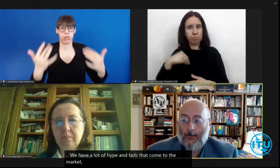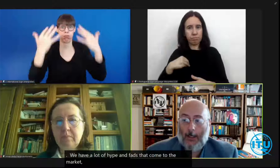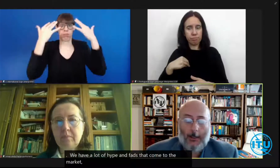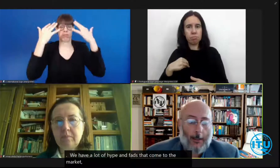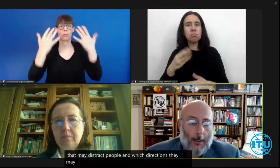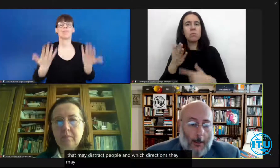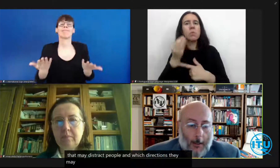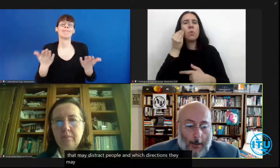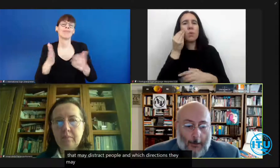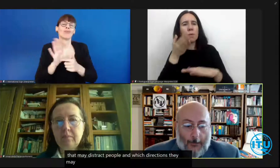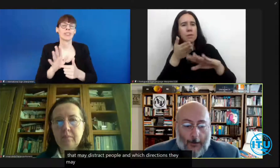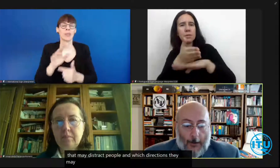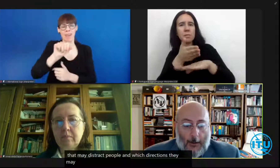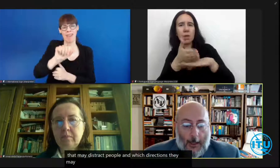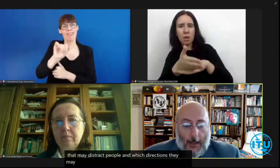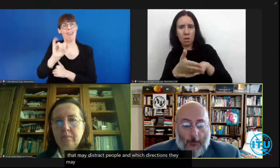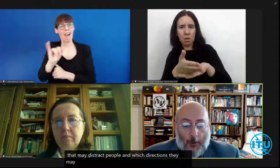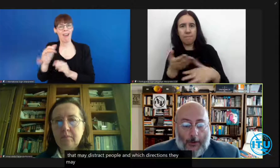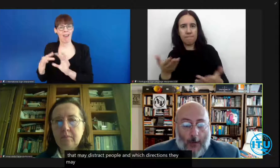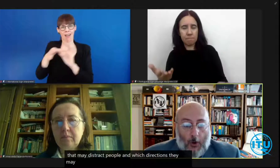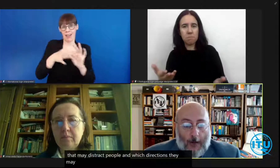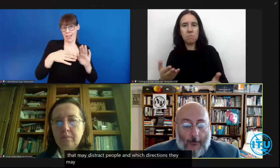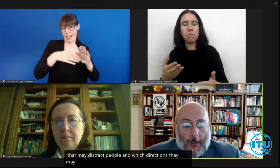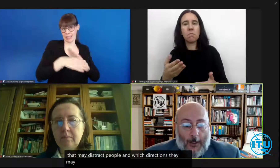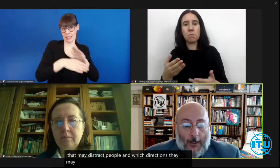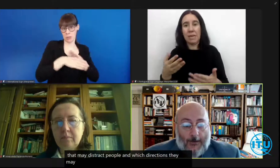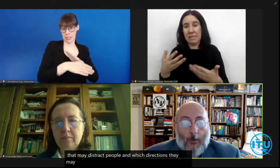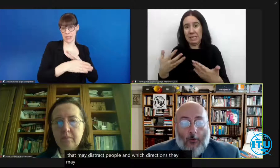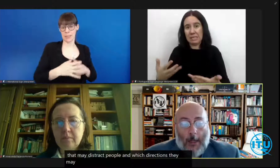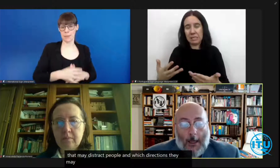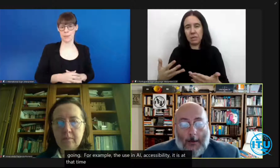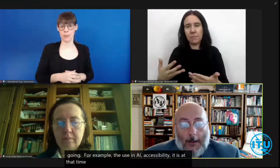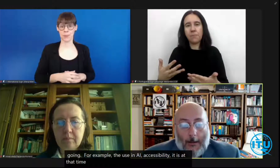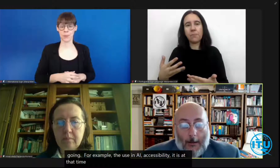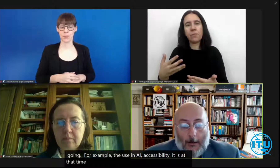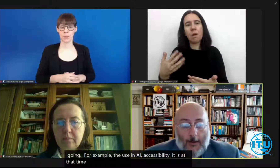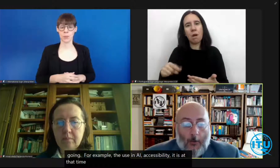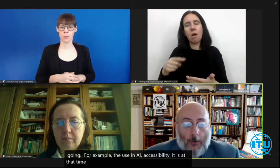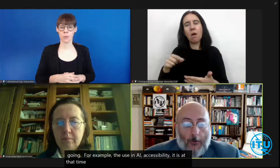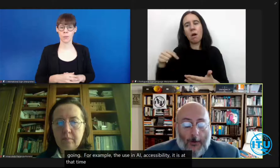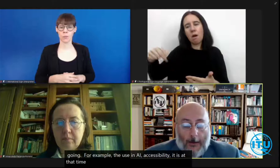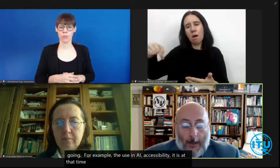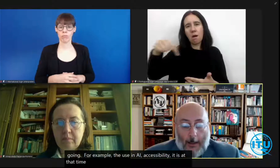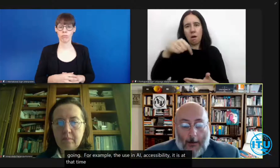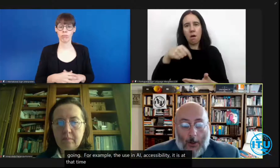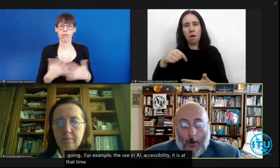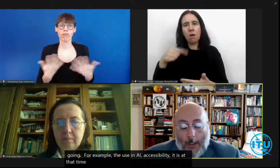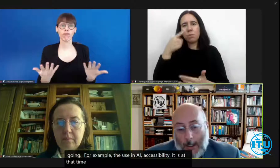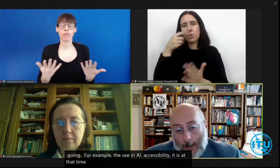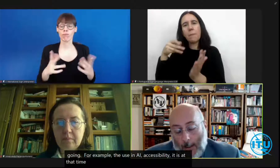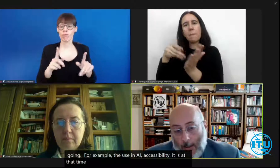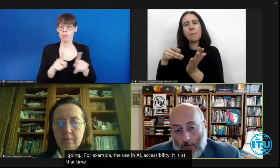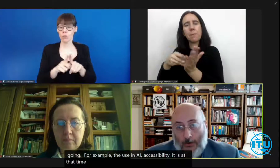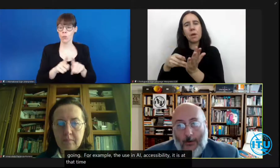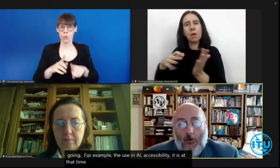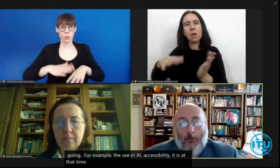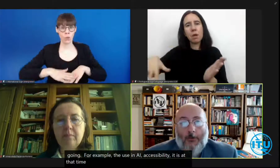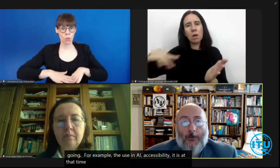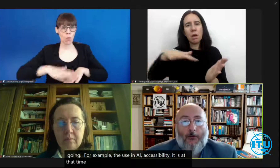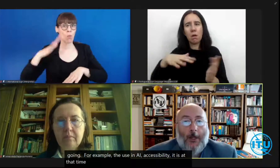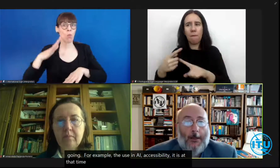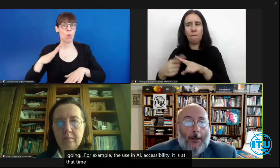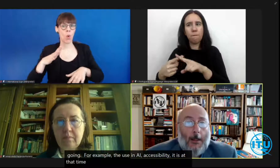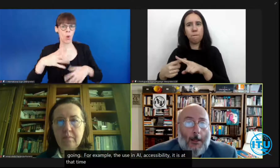in accessibility is, at this point in time, you have some reality, some uses that are growing, that are interesting